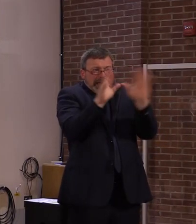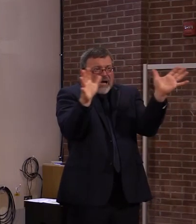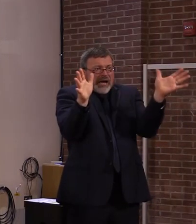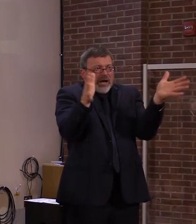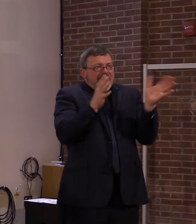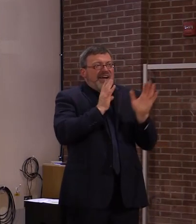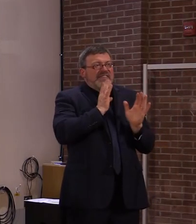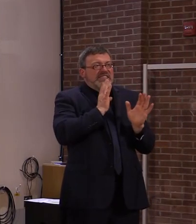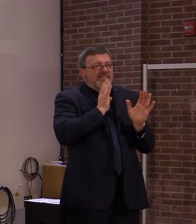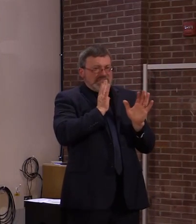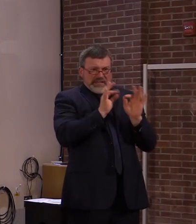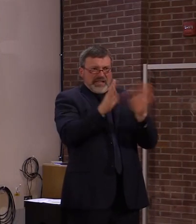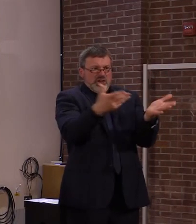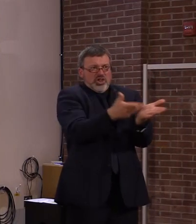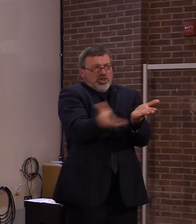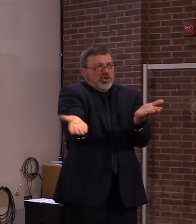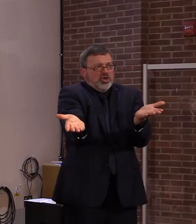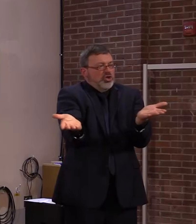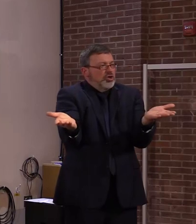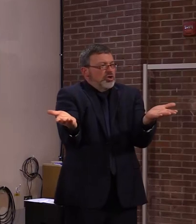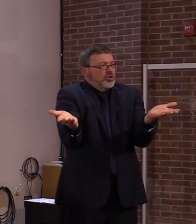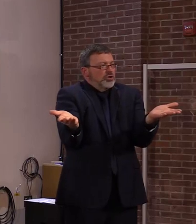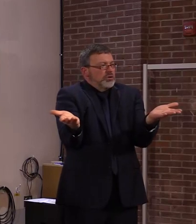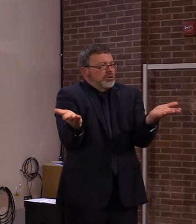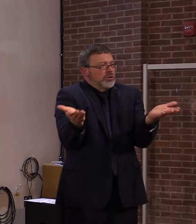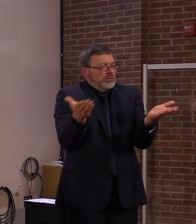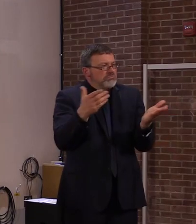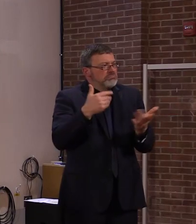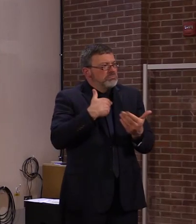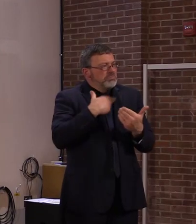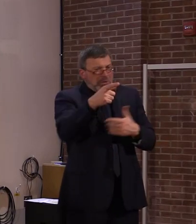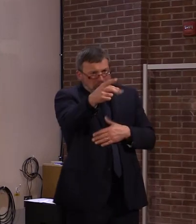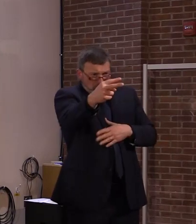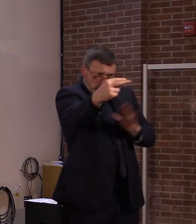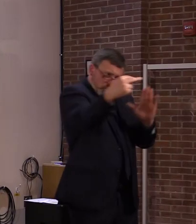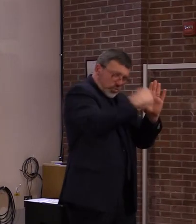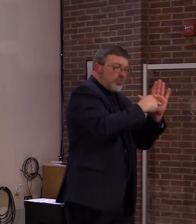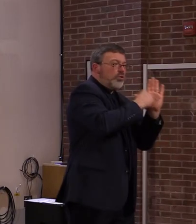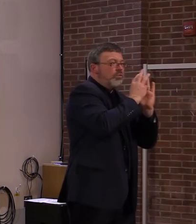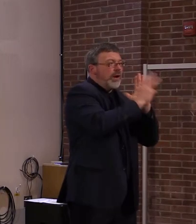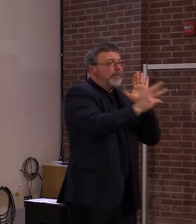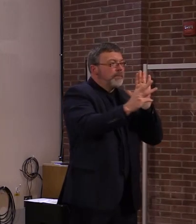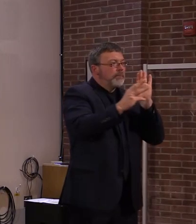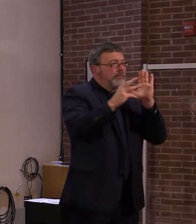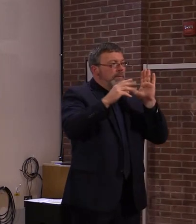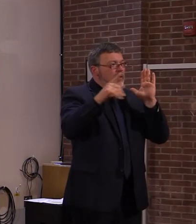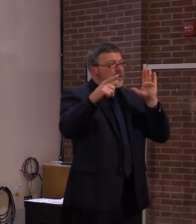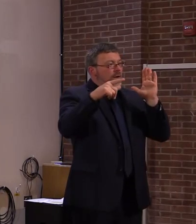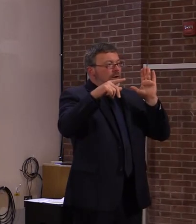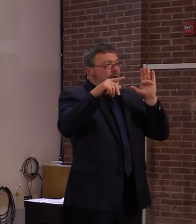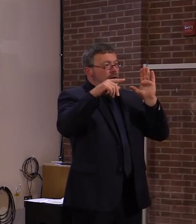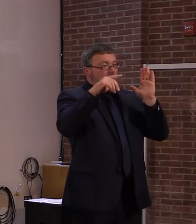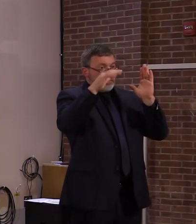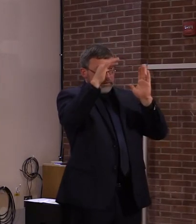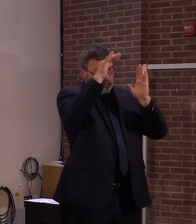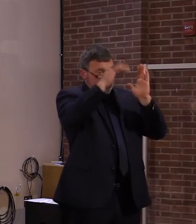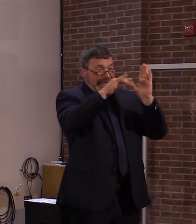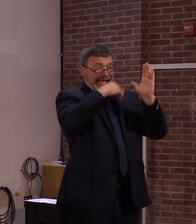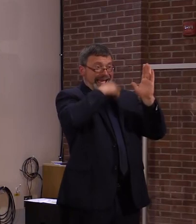has that qualifying statement on it. But I think the qualifying statement does open it up for